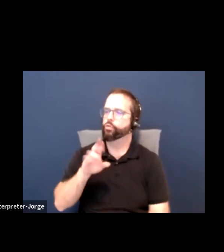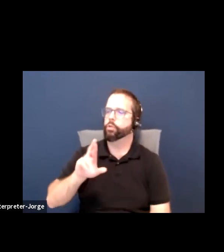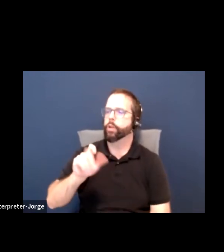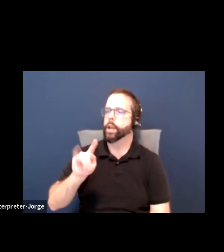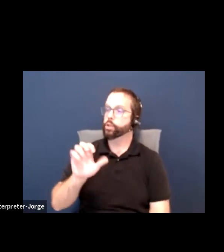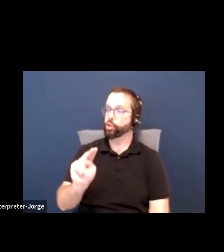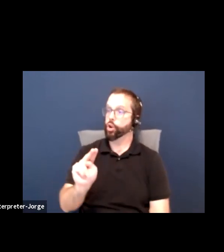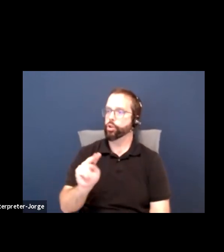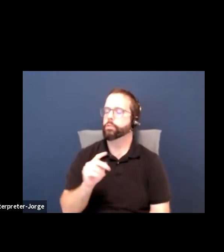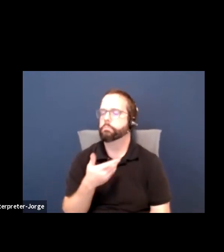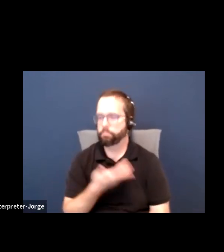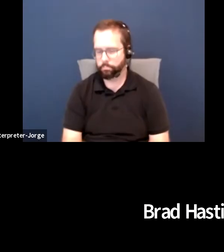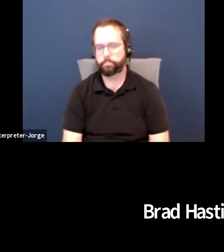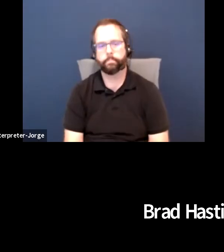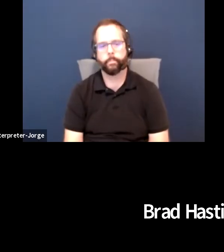22.